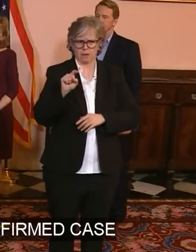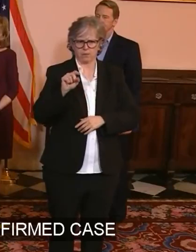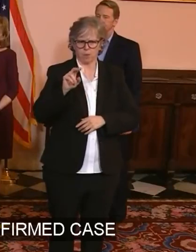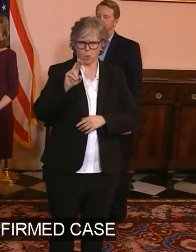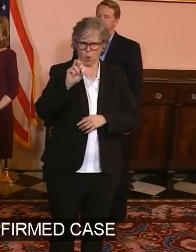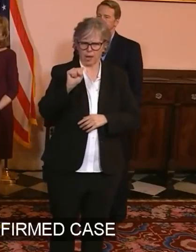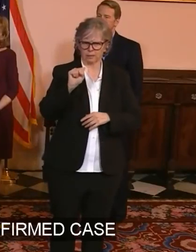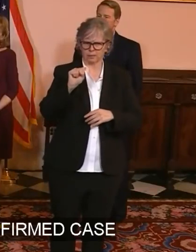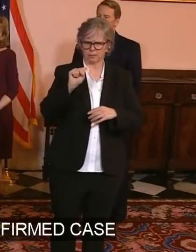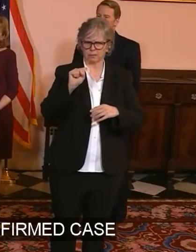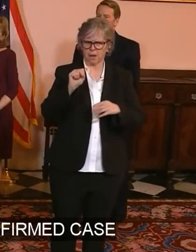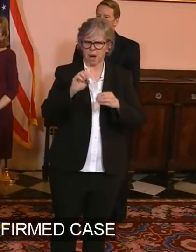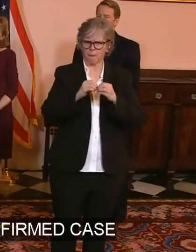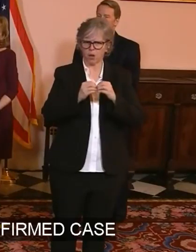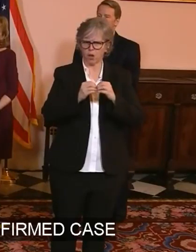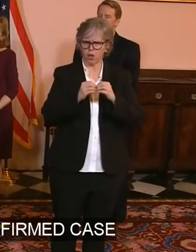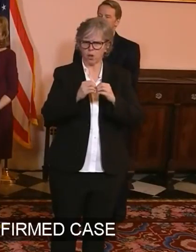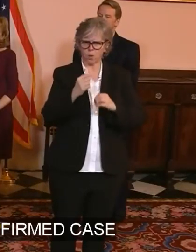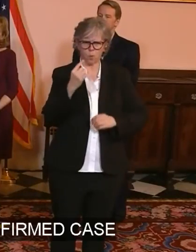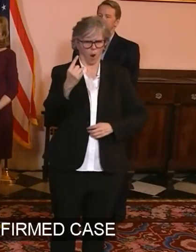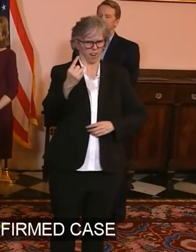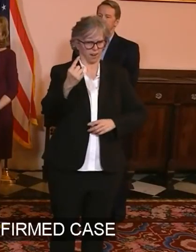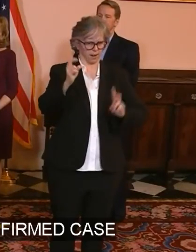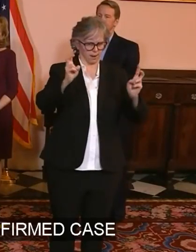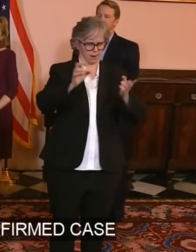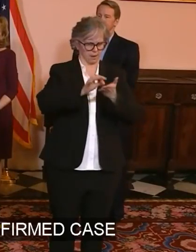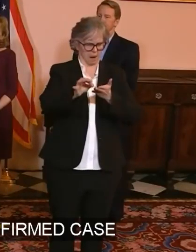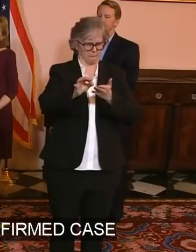PUI. The first case in South Korea was known.